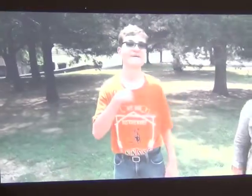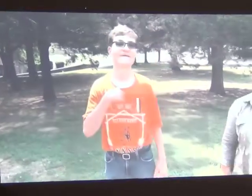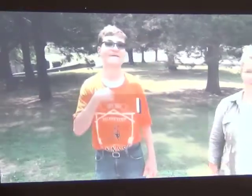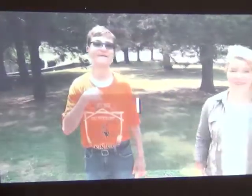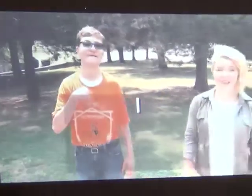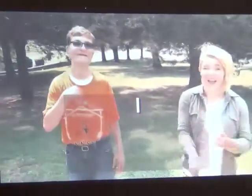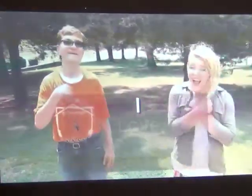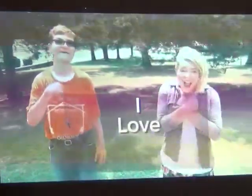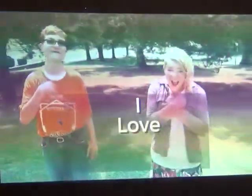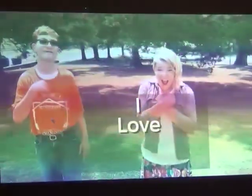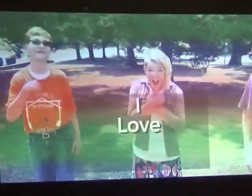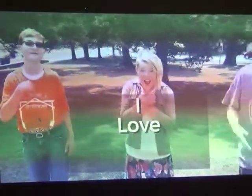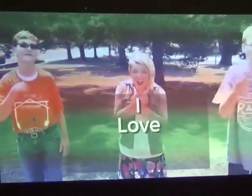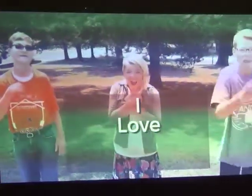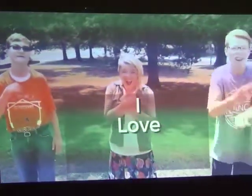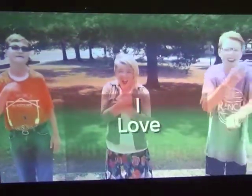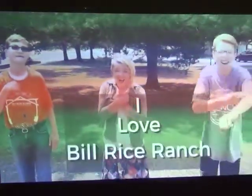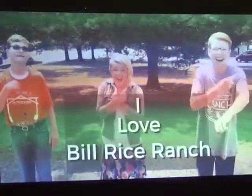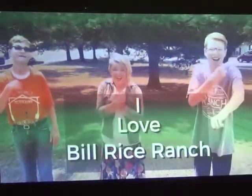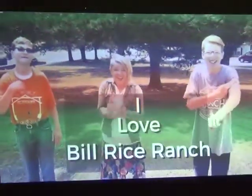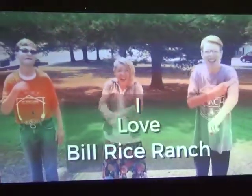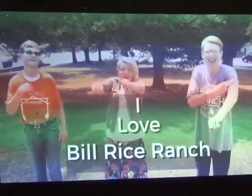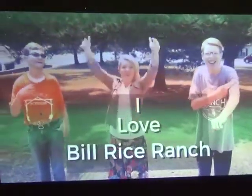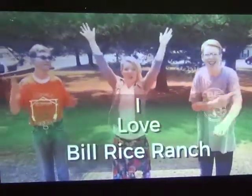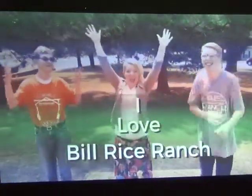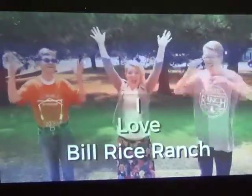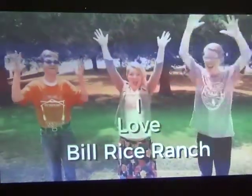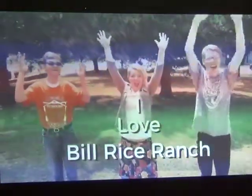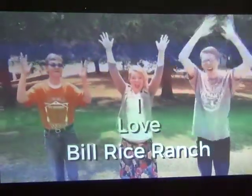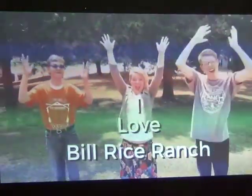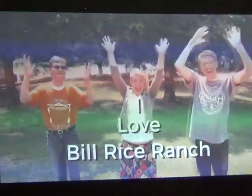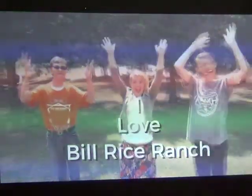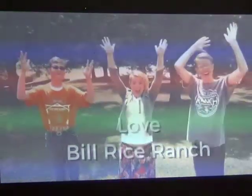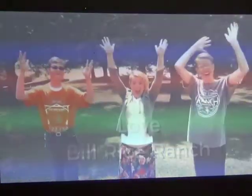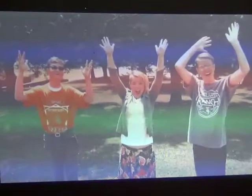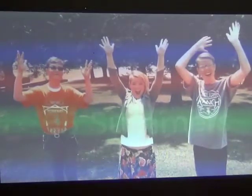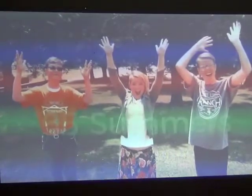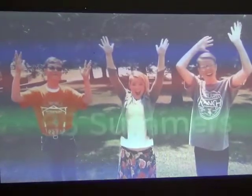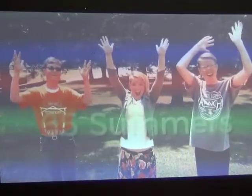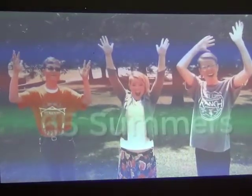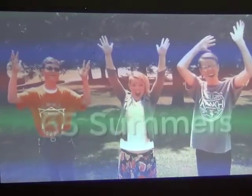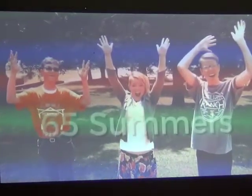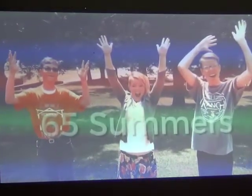depression who was in a relationship to Indy, so I am the director of Deaf Camp, and actually big education to show God's relationships in the event. How many people who lost the same place are,